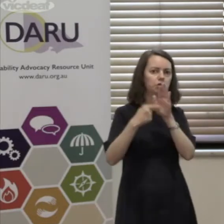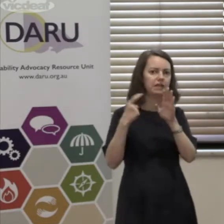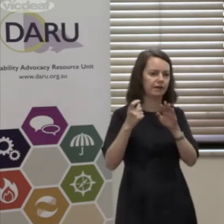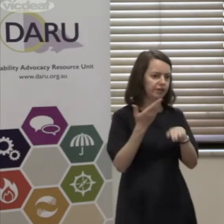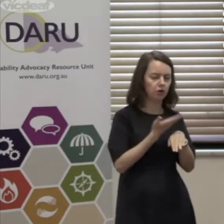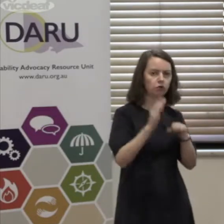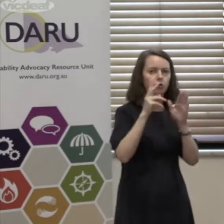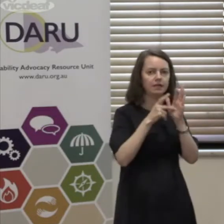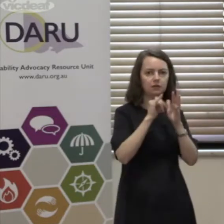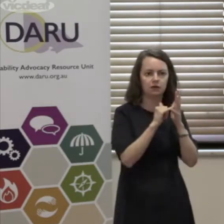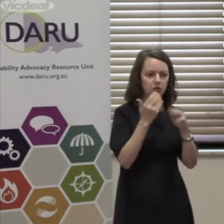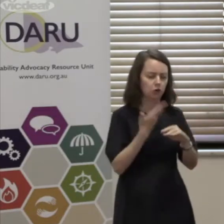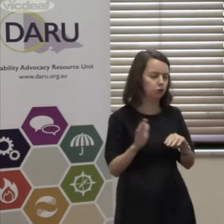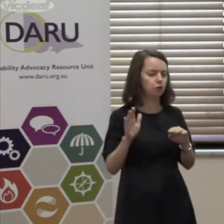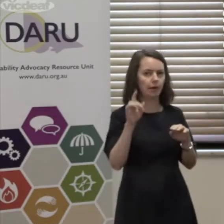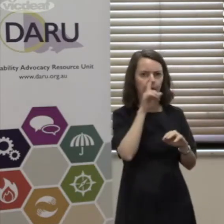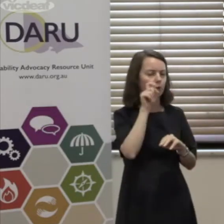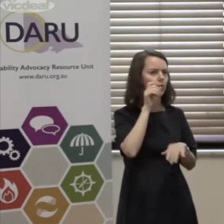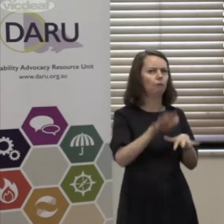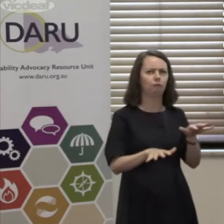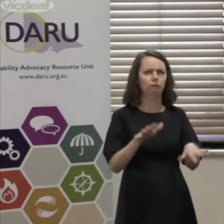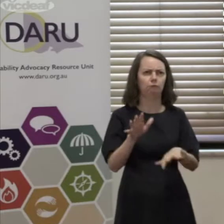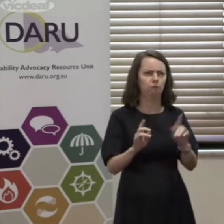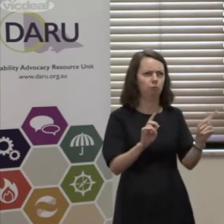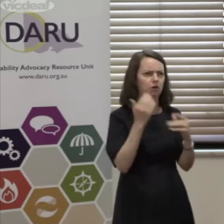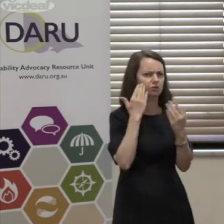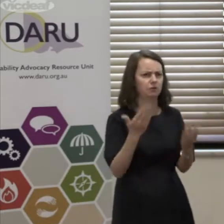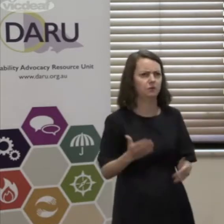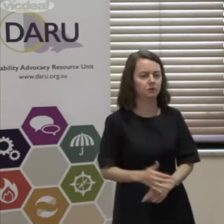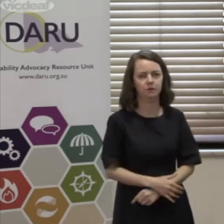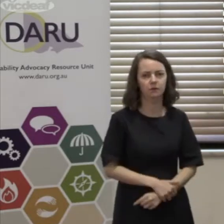are eligible for the scheme.